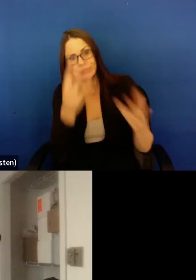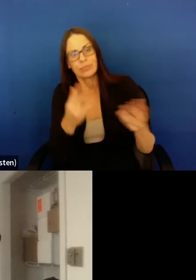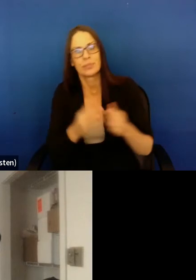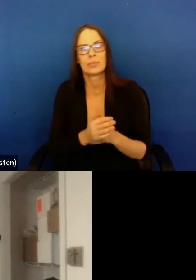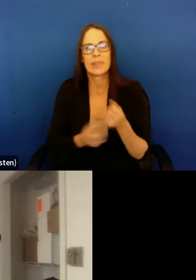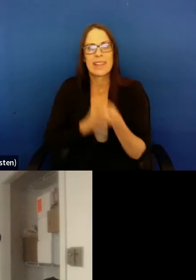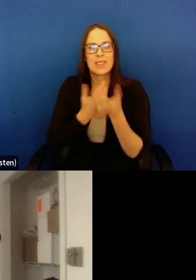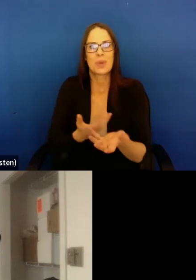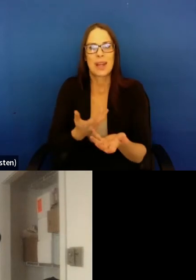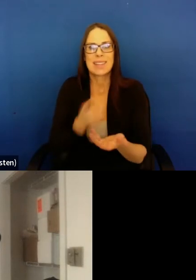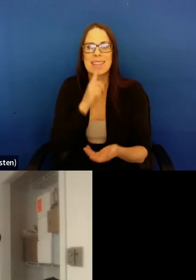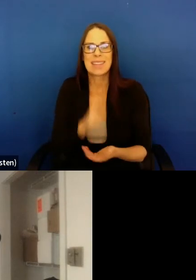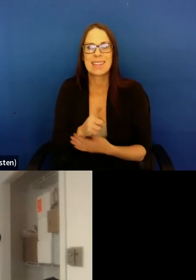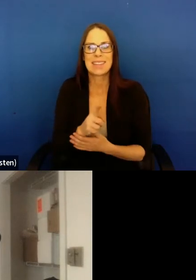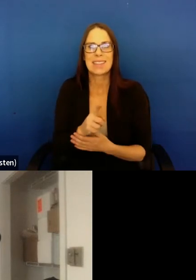the